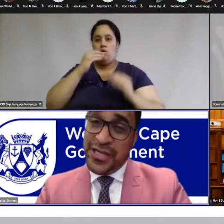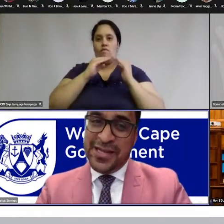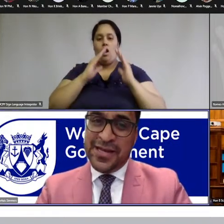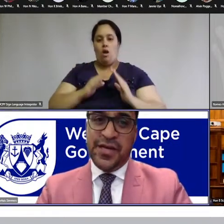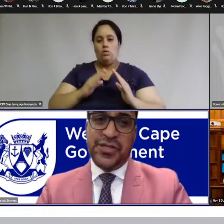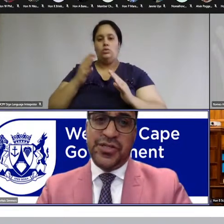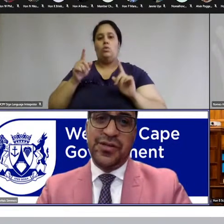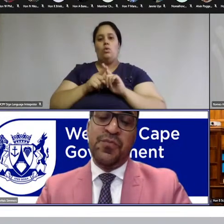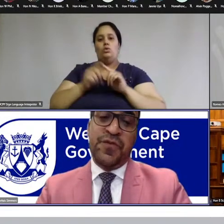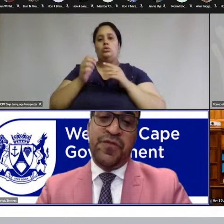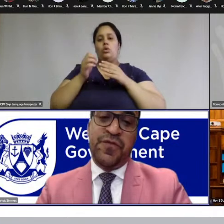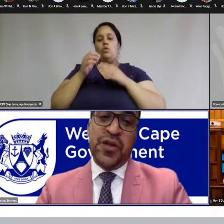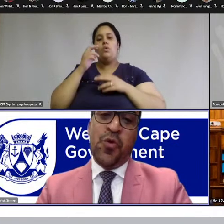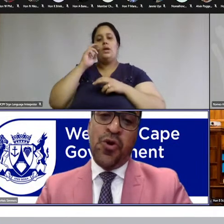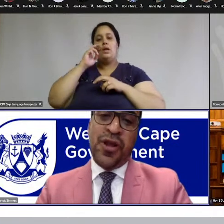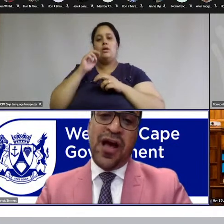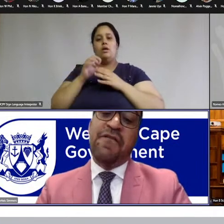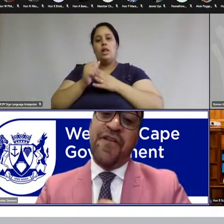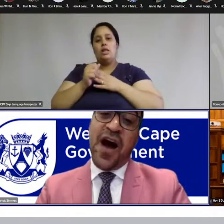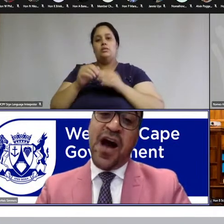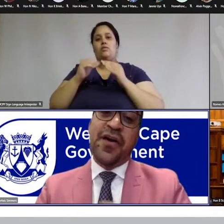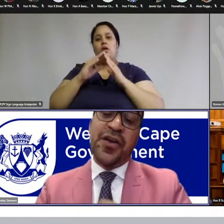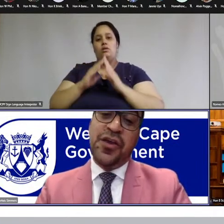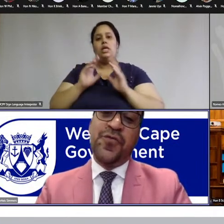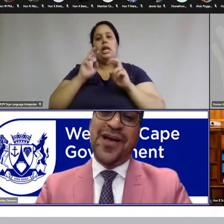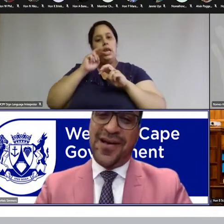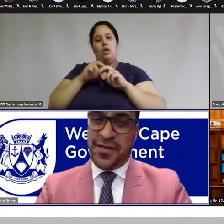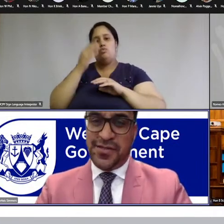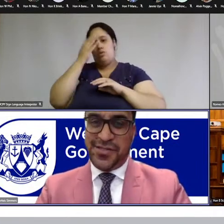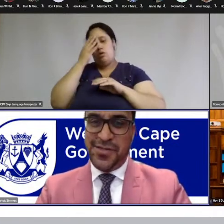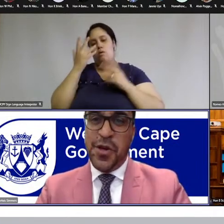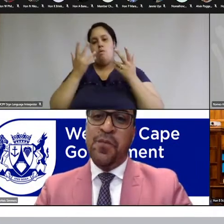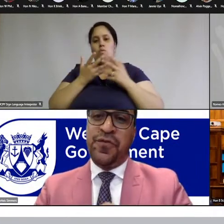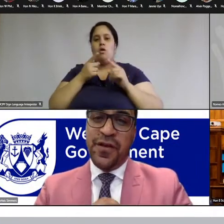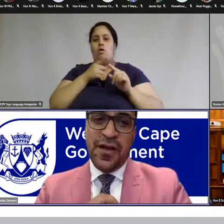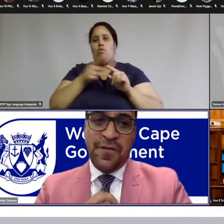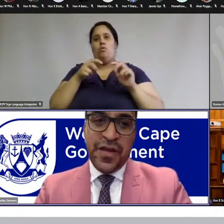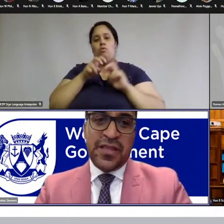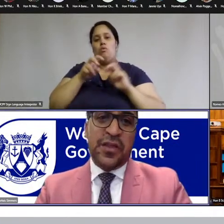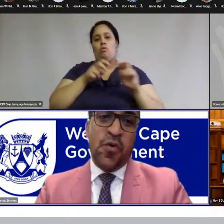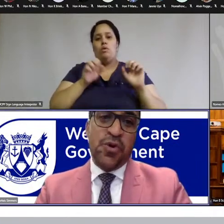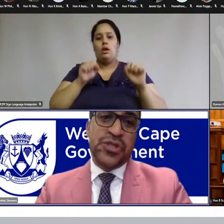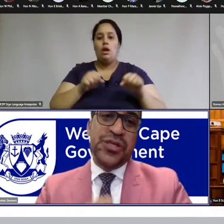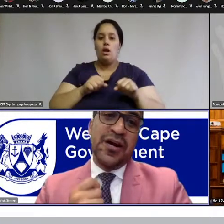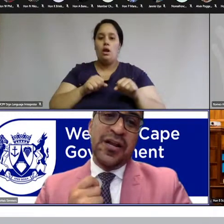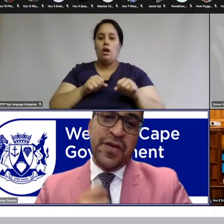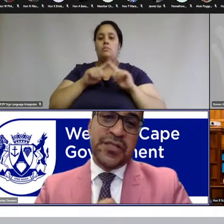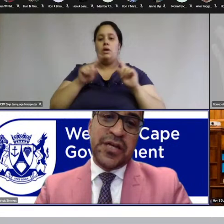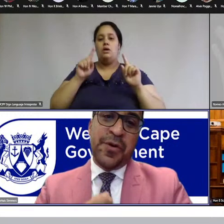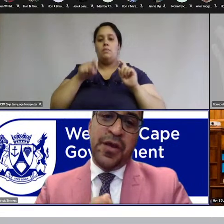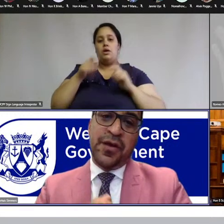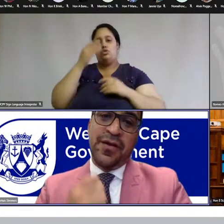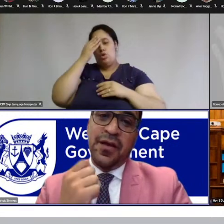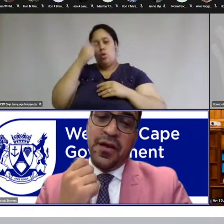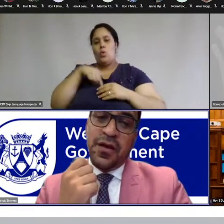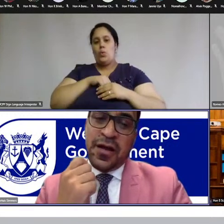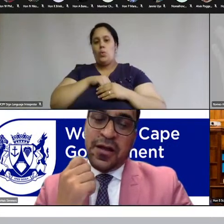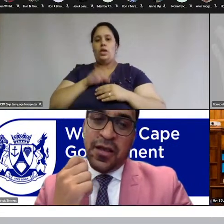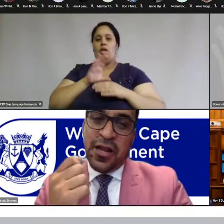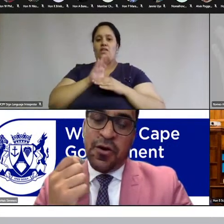so ons lede in die huis, moet weet ongeag waar u woonagtig is, moet weet dat ons in die Weskaap